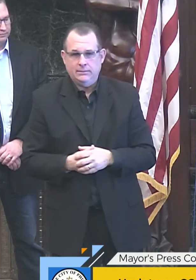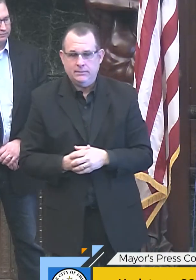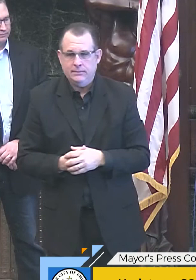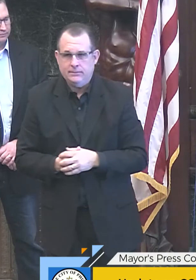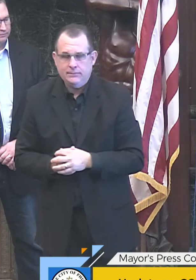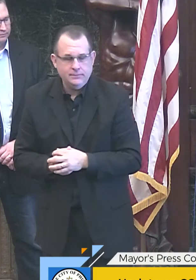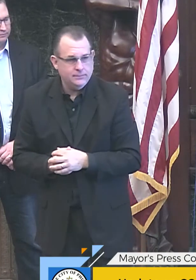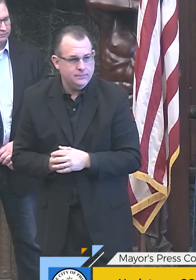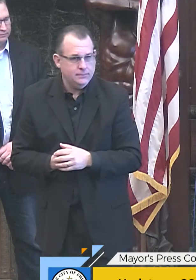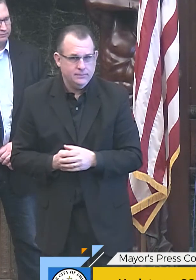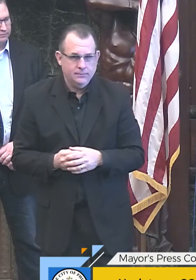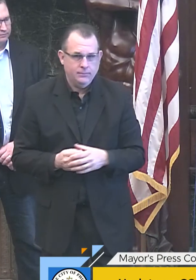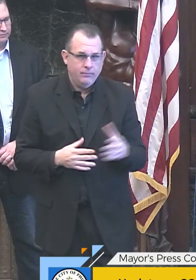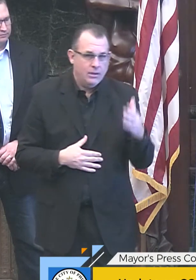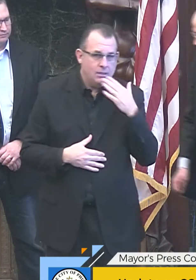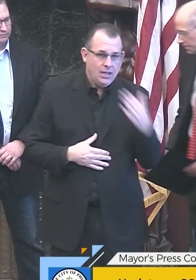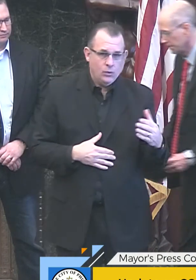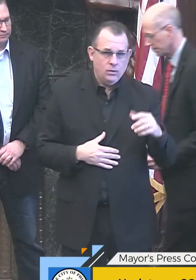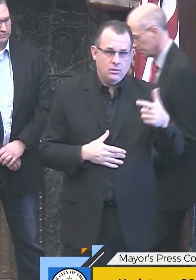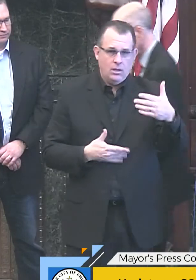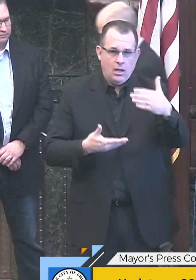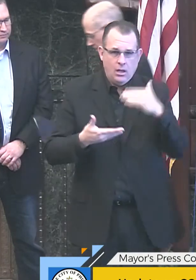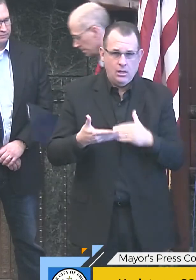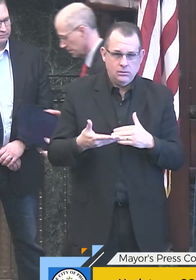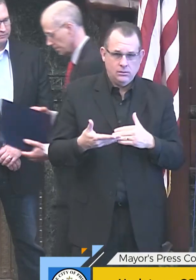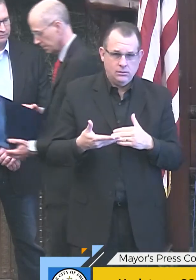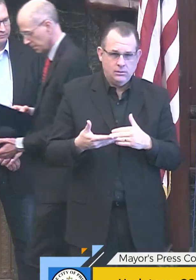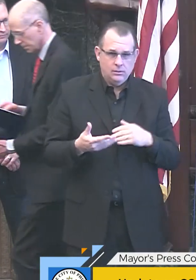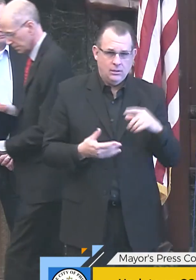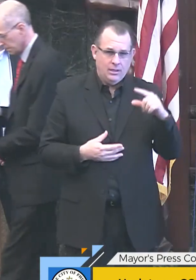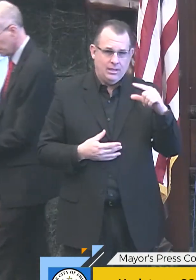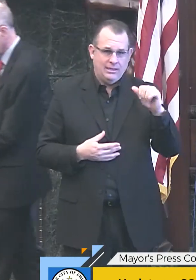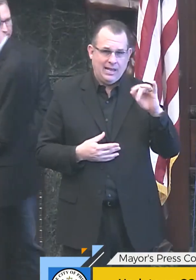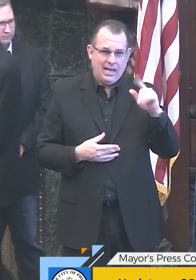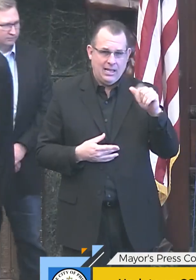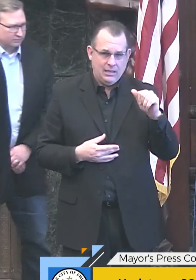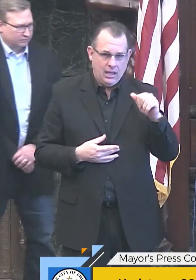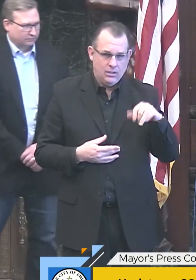you, Annie. Next up is Layla Jones of Billy Penn.